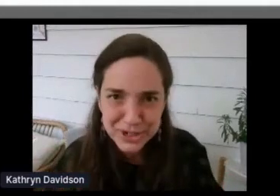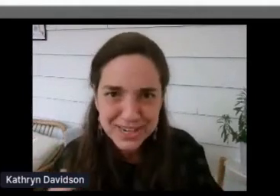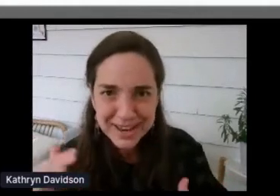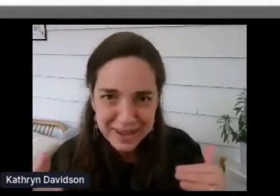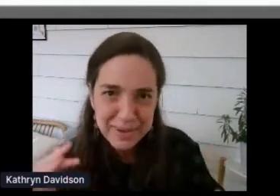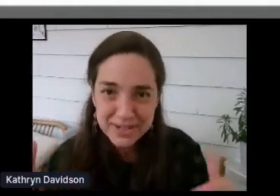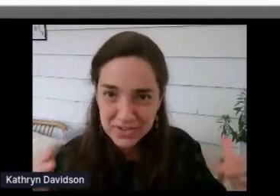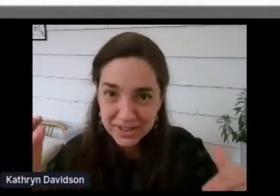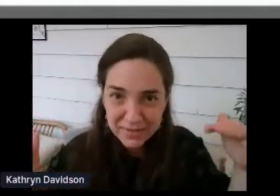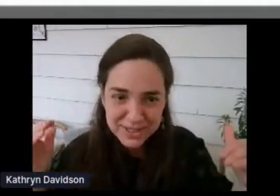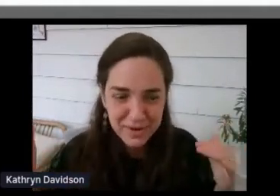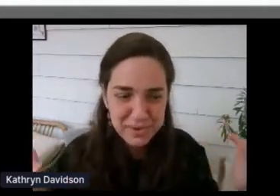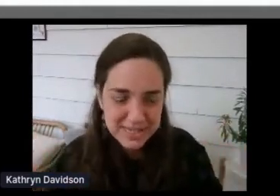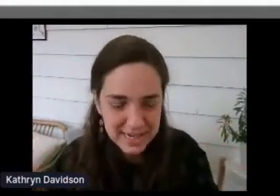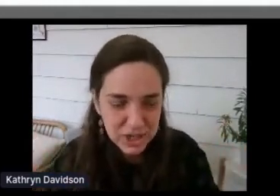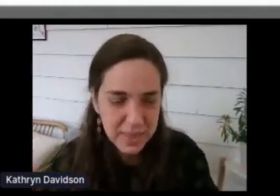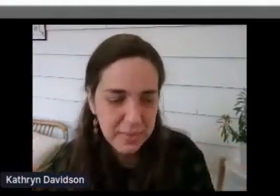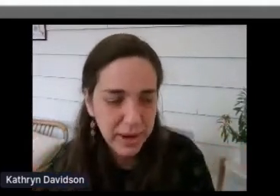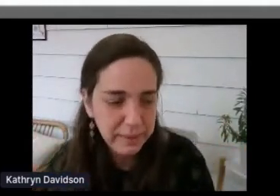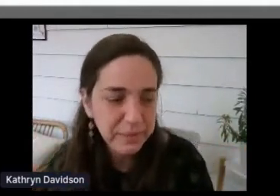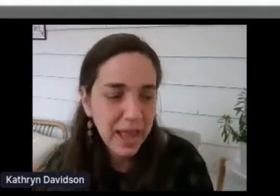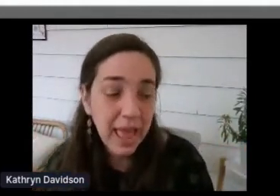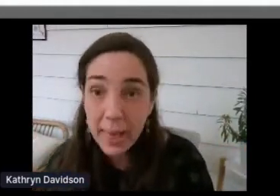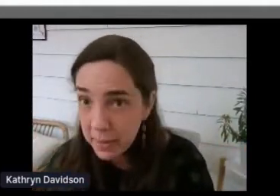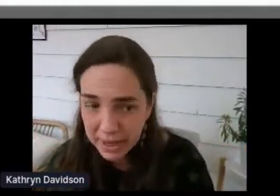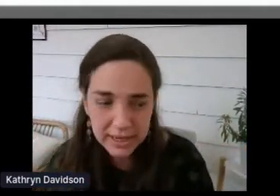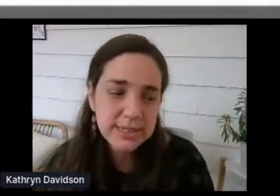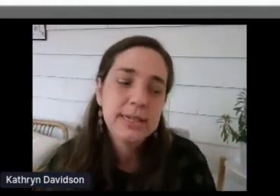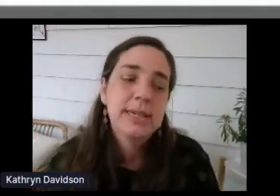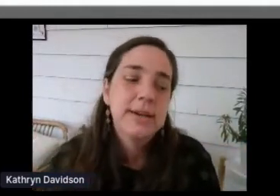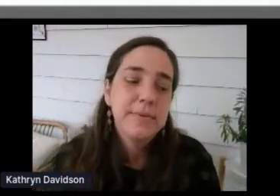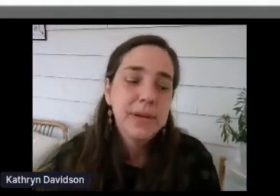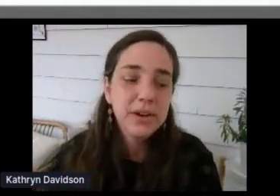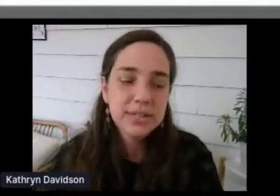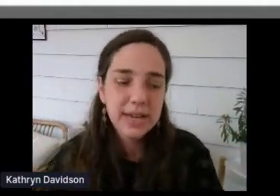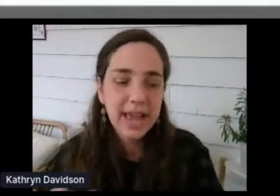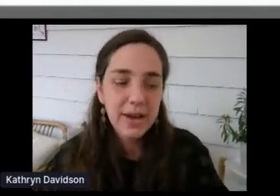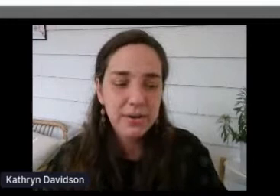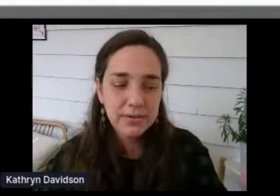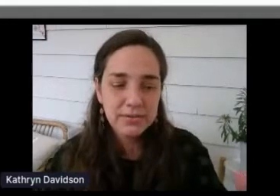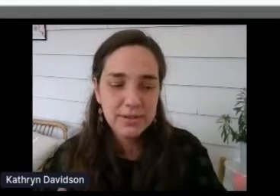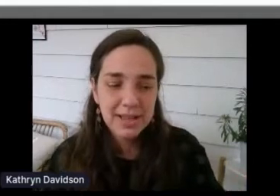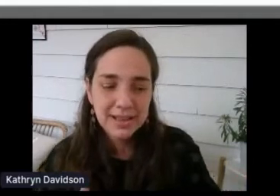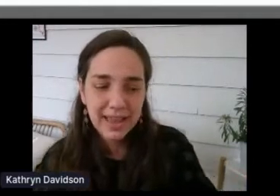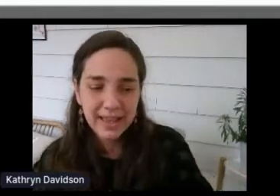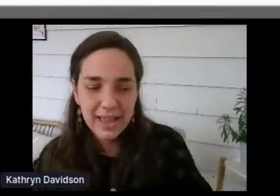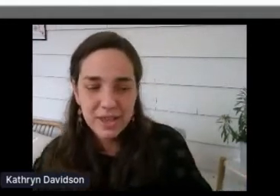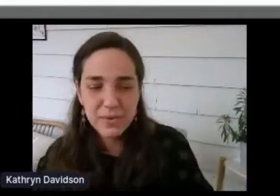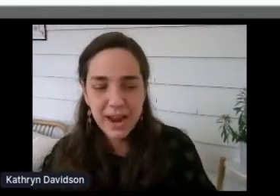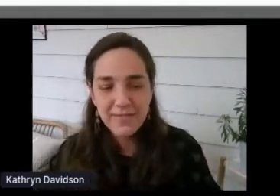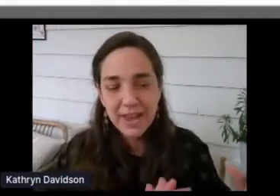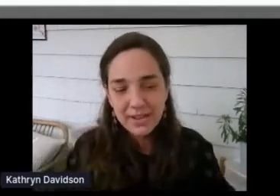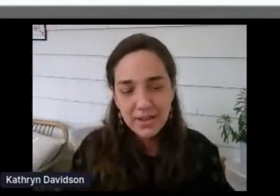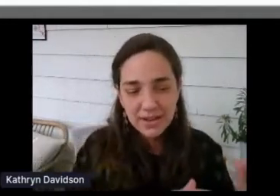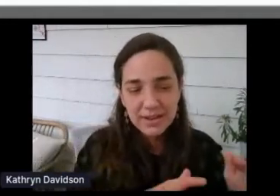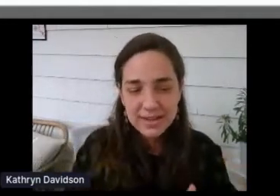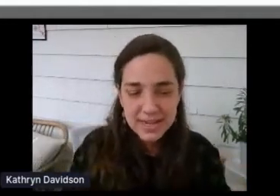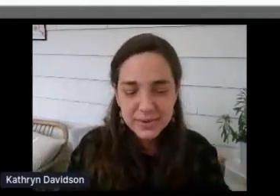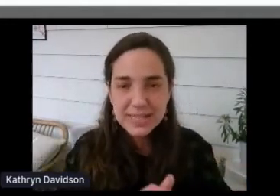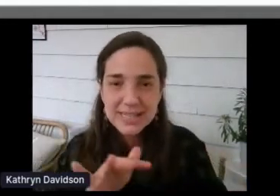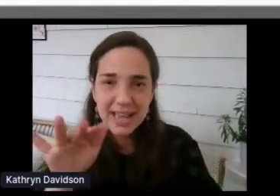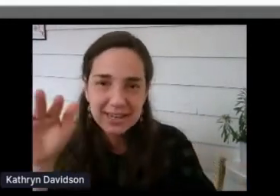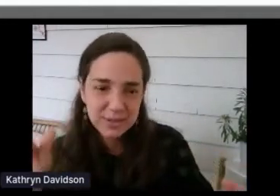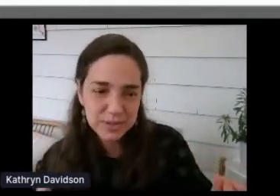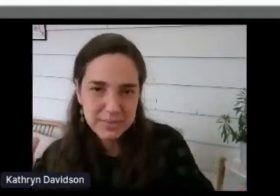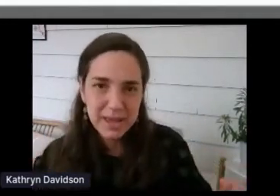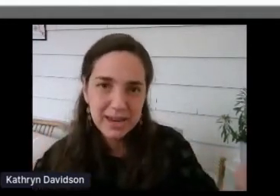really interesting to think about different levels of representation in the brain and the mind. But understanding how, like, you can have analog,